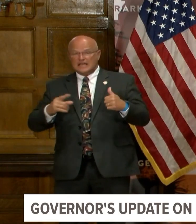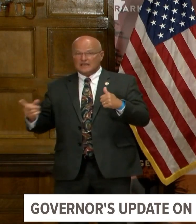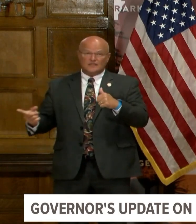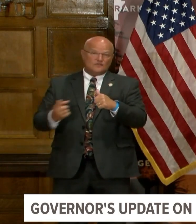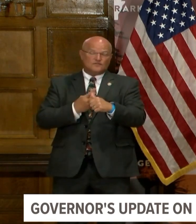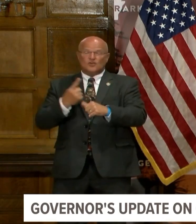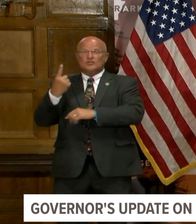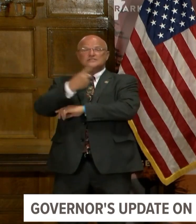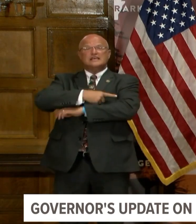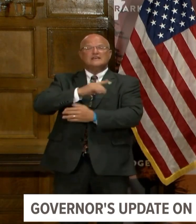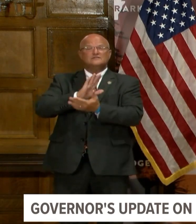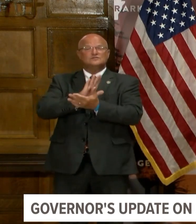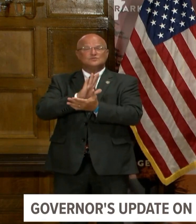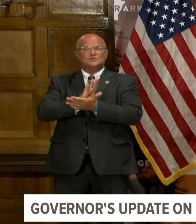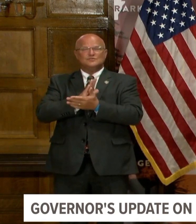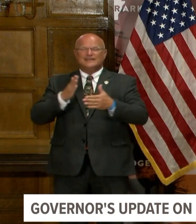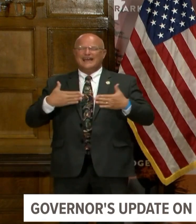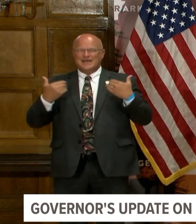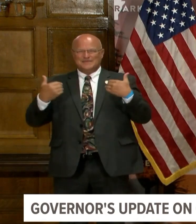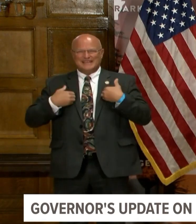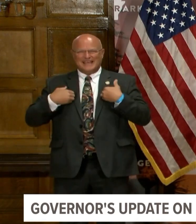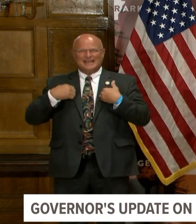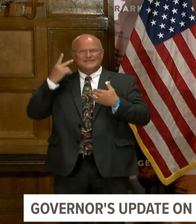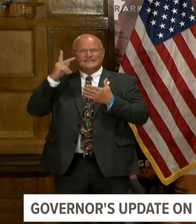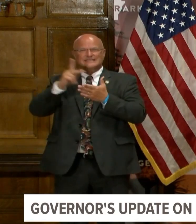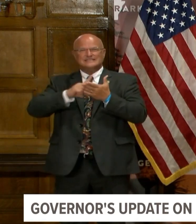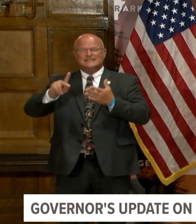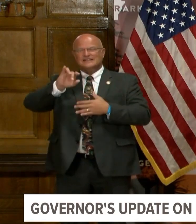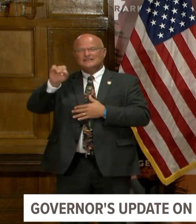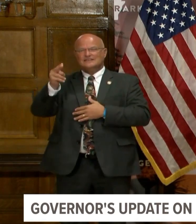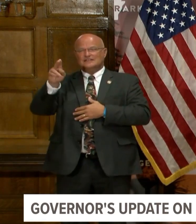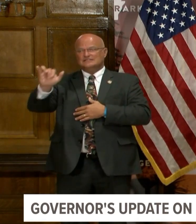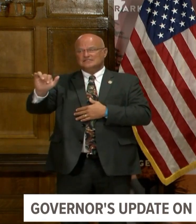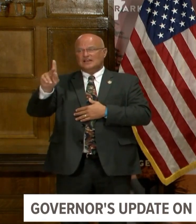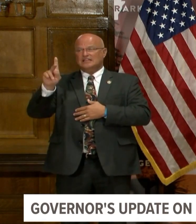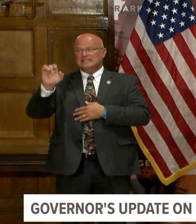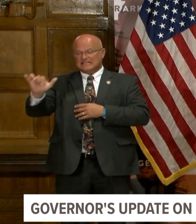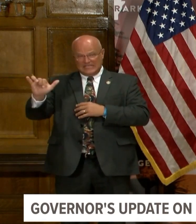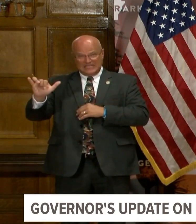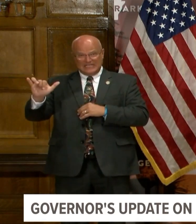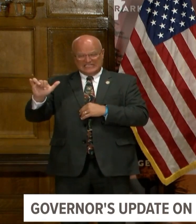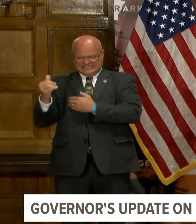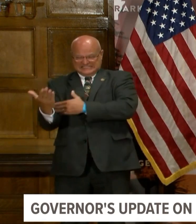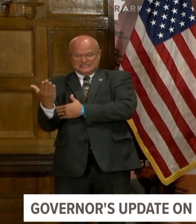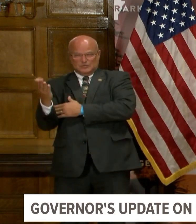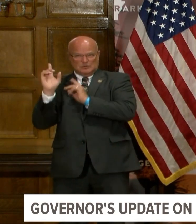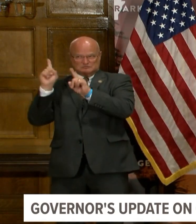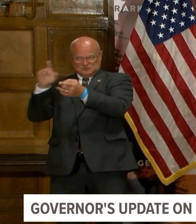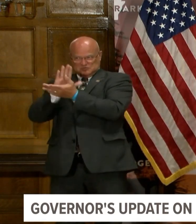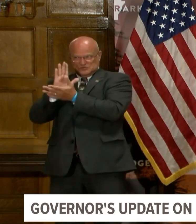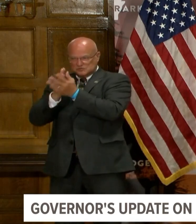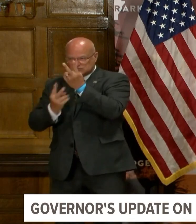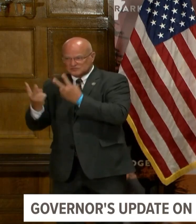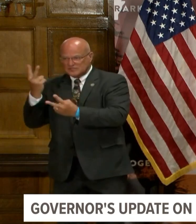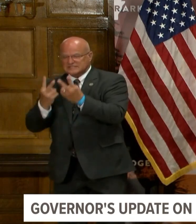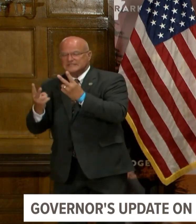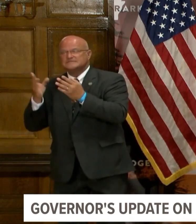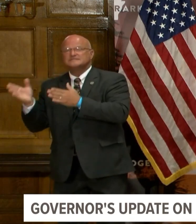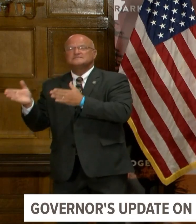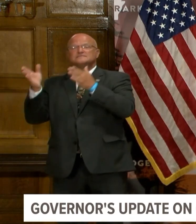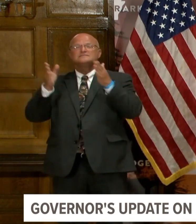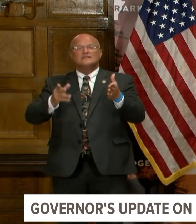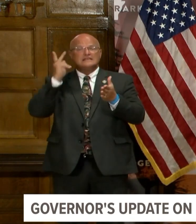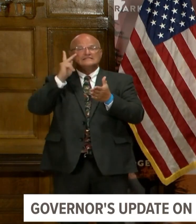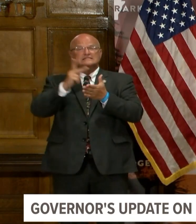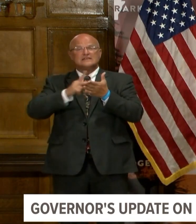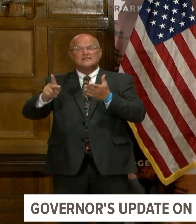day of school, so I'm delighted to have Secretary Johnny Key here, who was at a school earlier today. And then, of course,